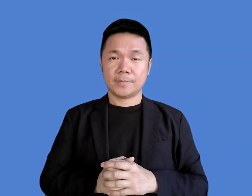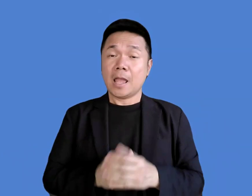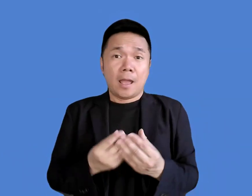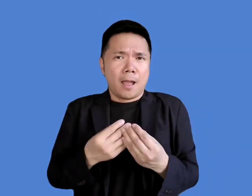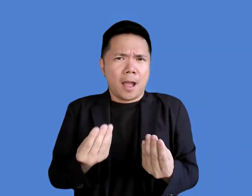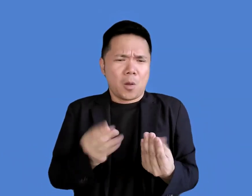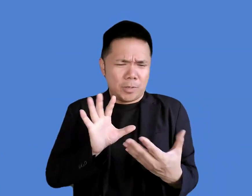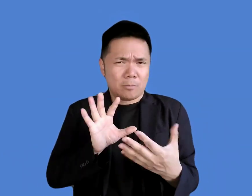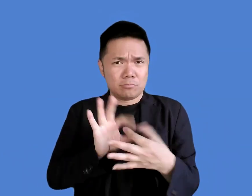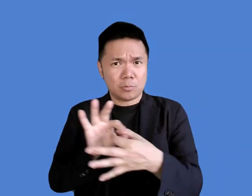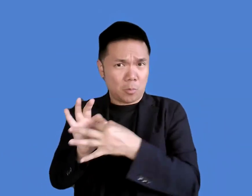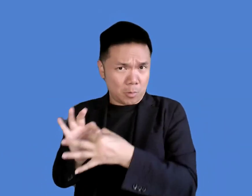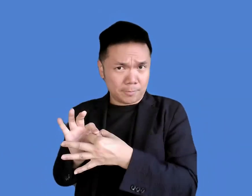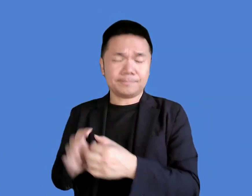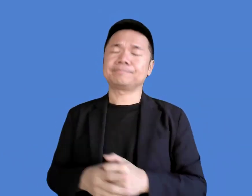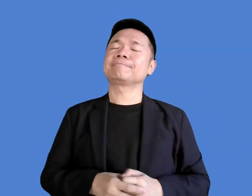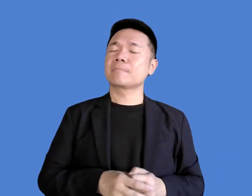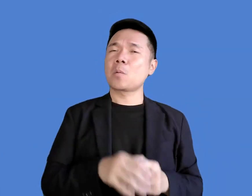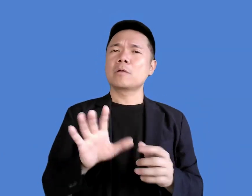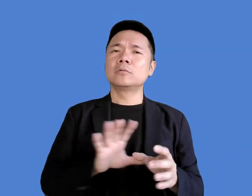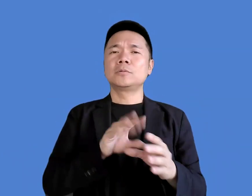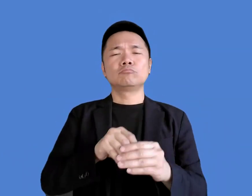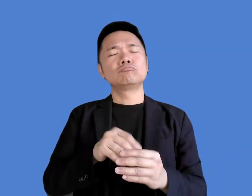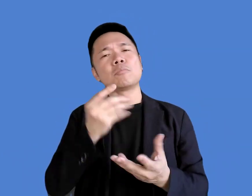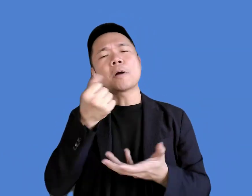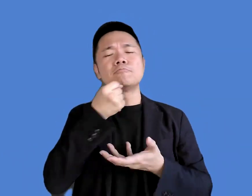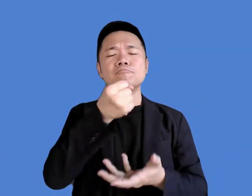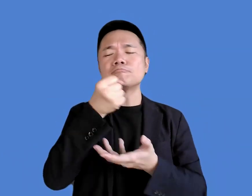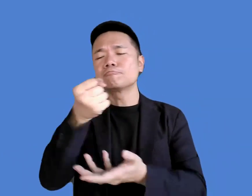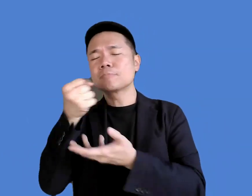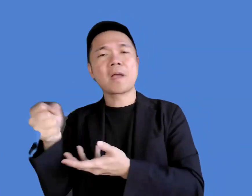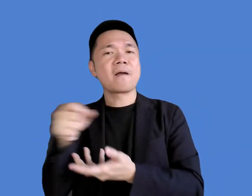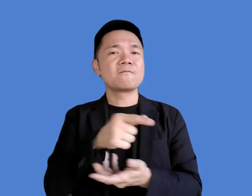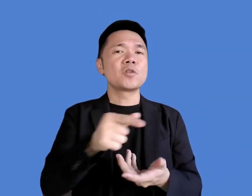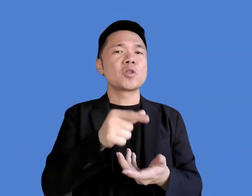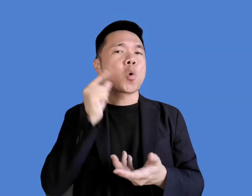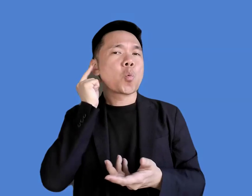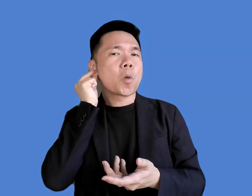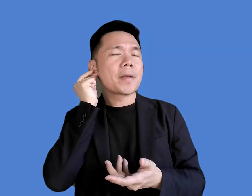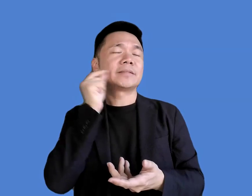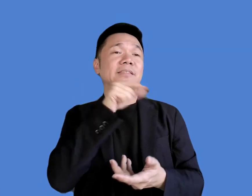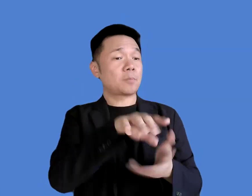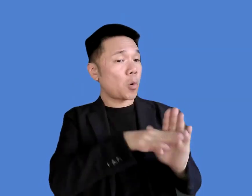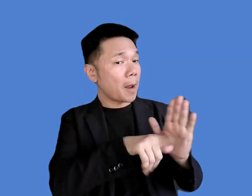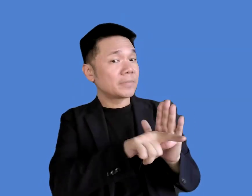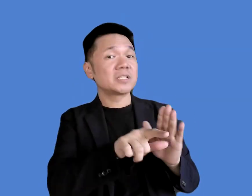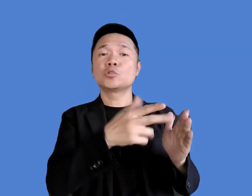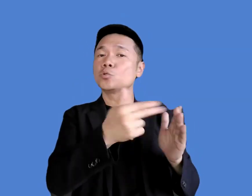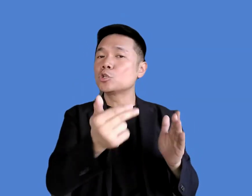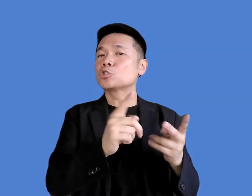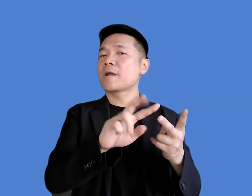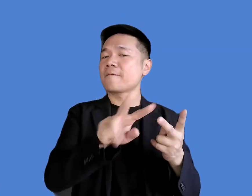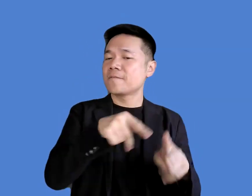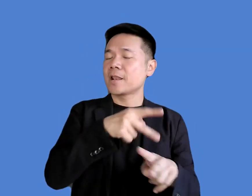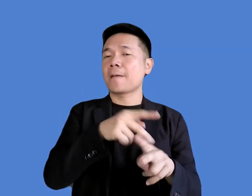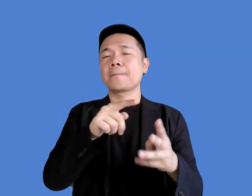Our flagship Investing in Women program is supporting local business coalitions in Indonesia, the Philippines, Myanmar